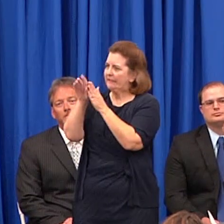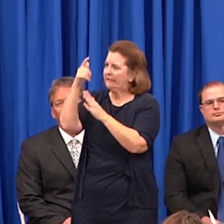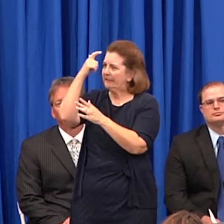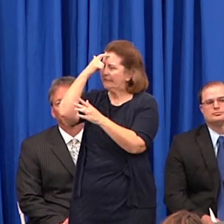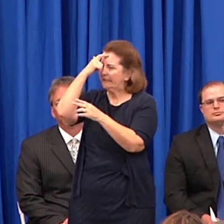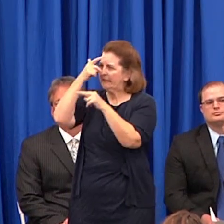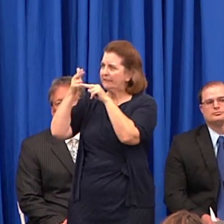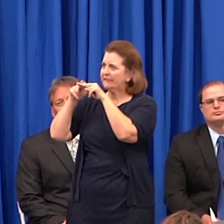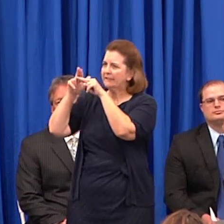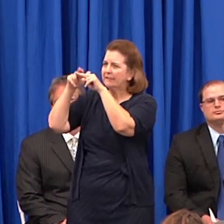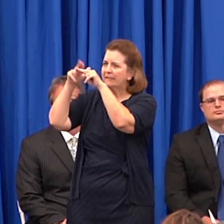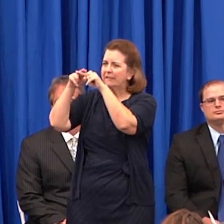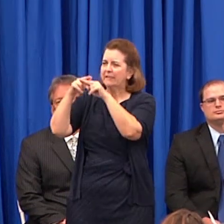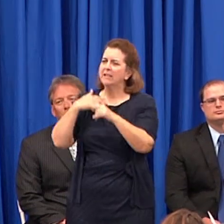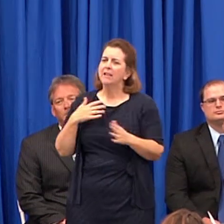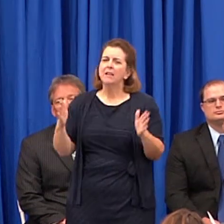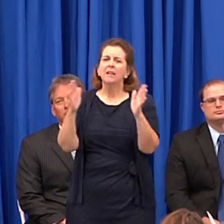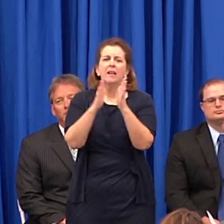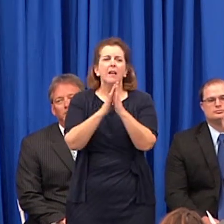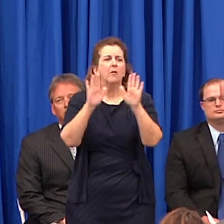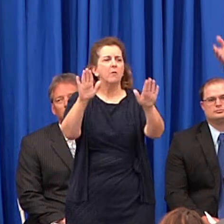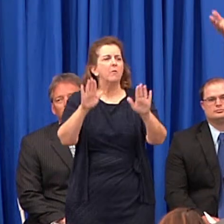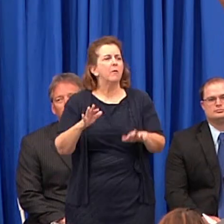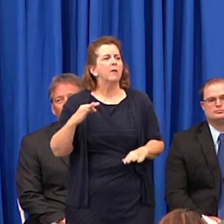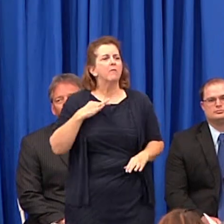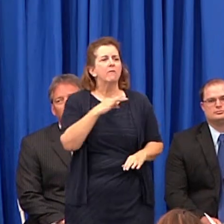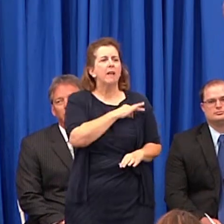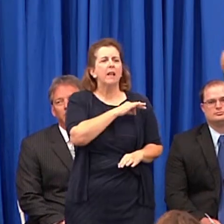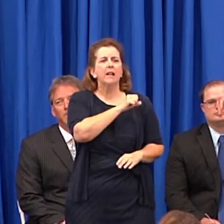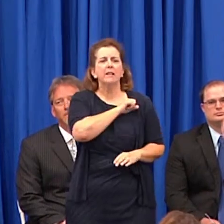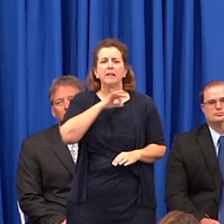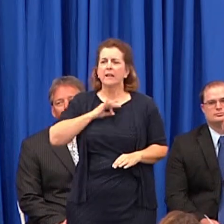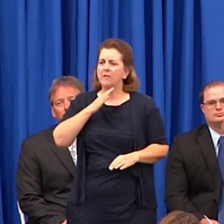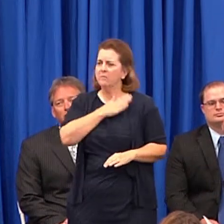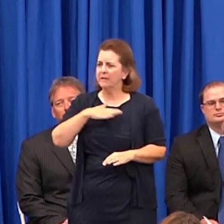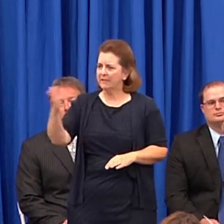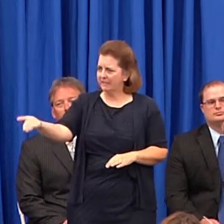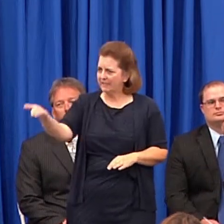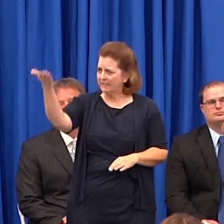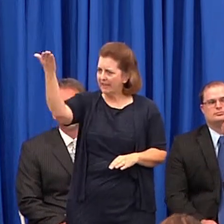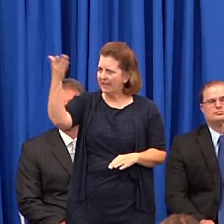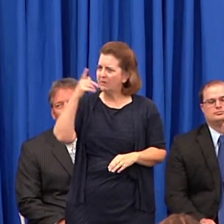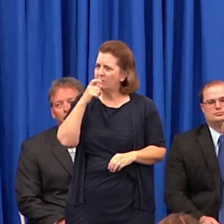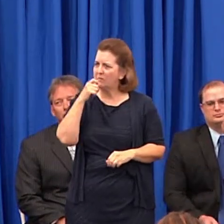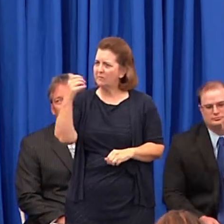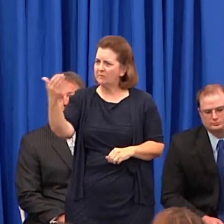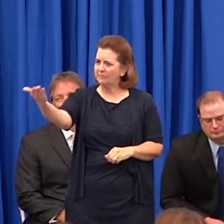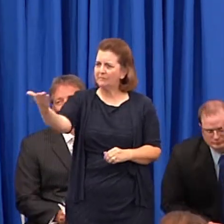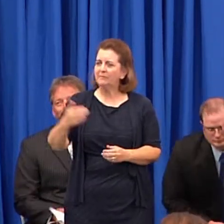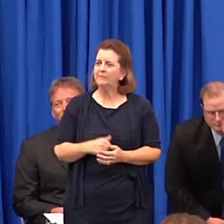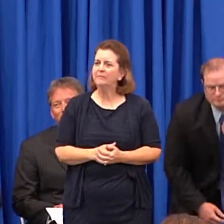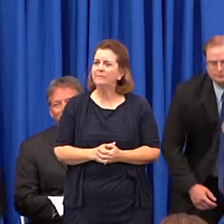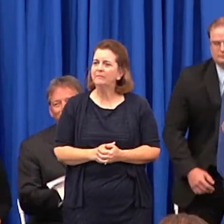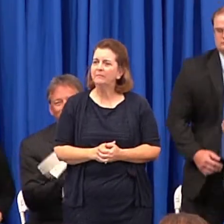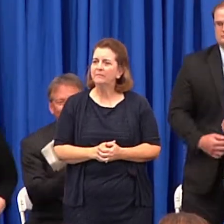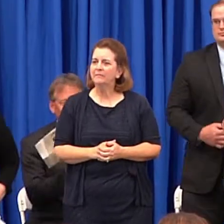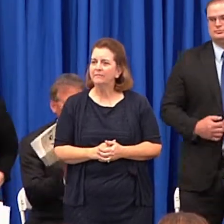like to ask our outstanding faculty and staff members to stand. If you are a faculty or a staff member here, please stand.